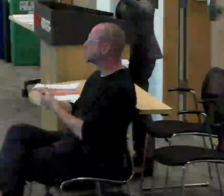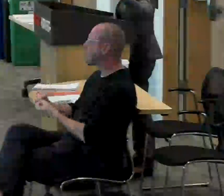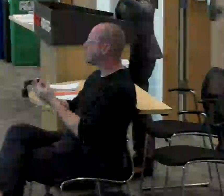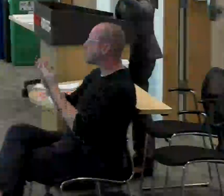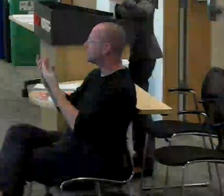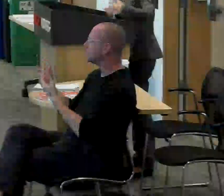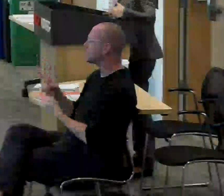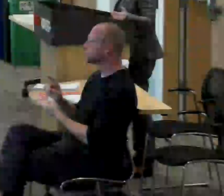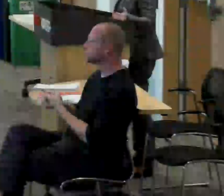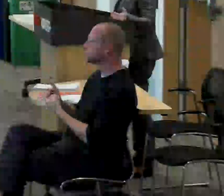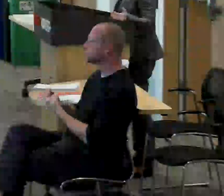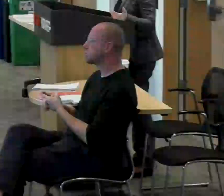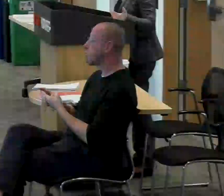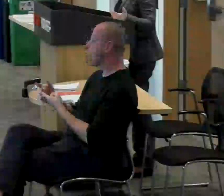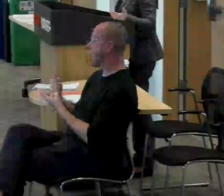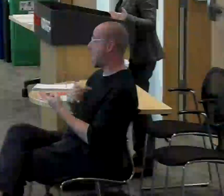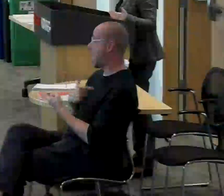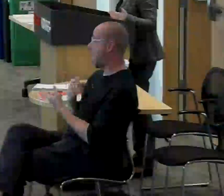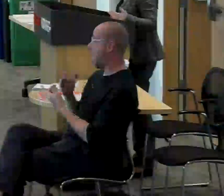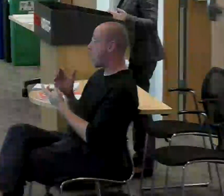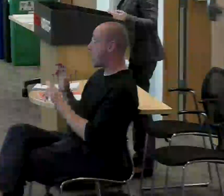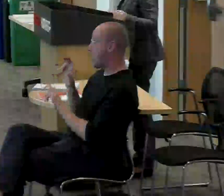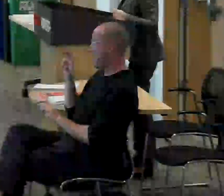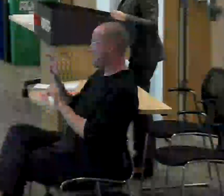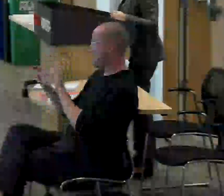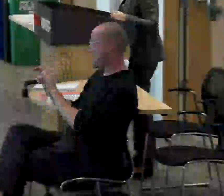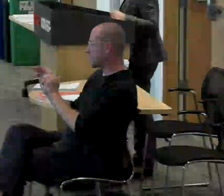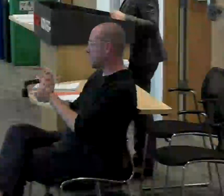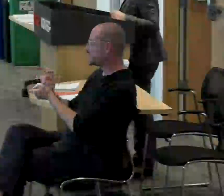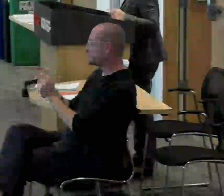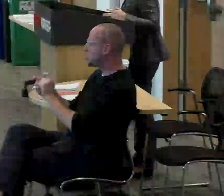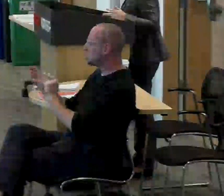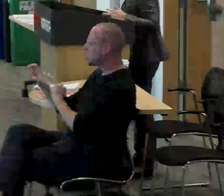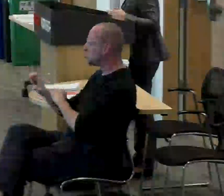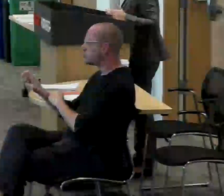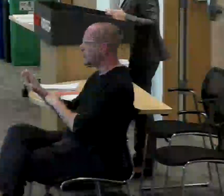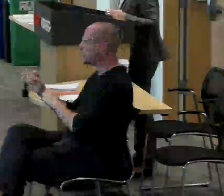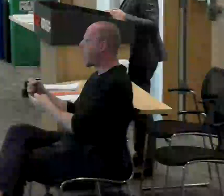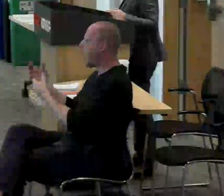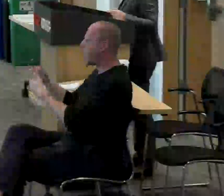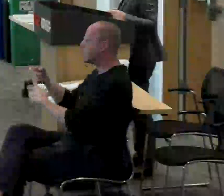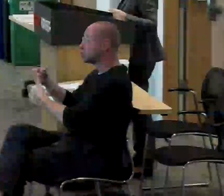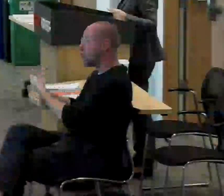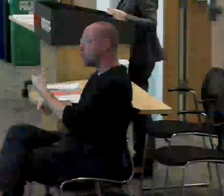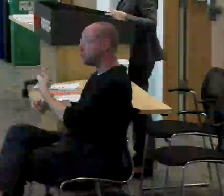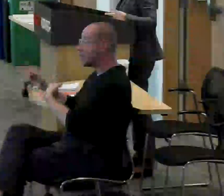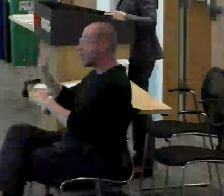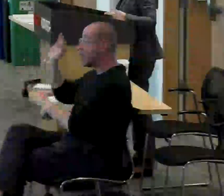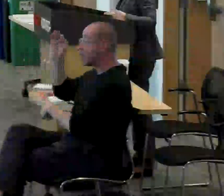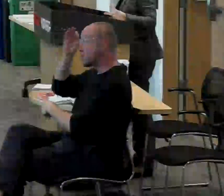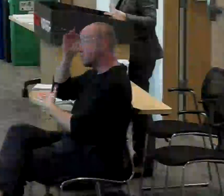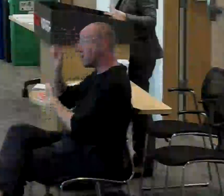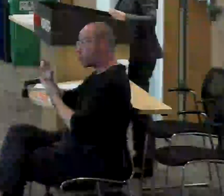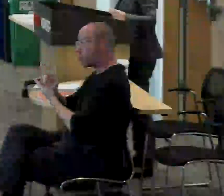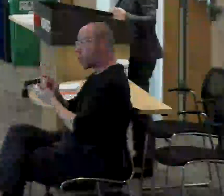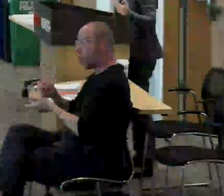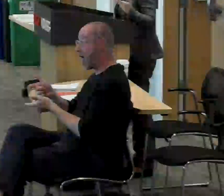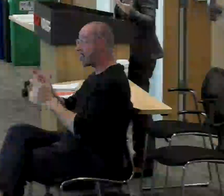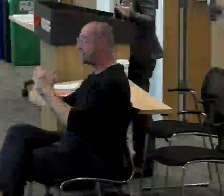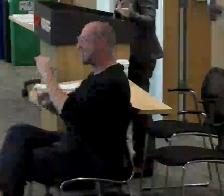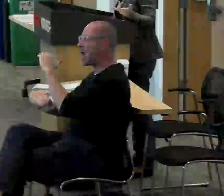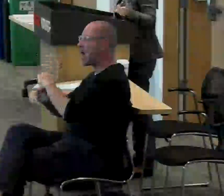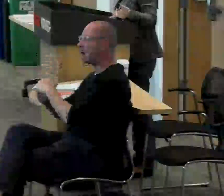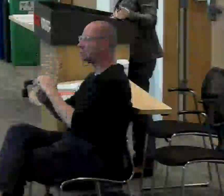cost to, change my investment option? Per the federal law, you can change your investment option twice a year. And